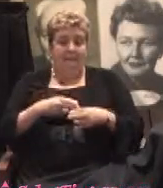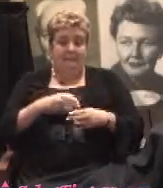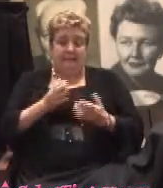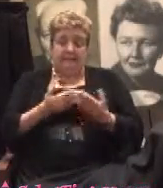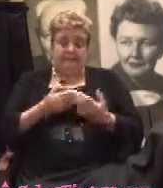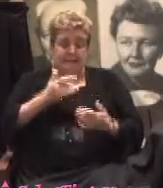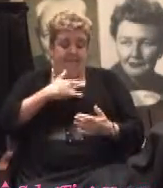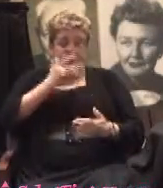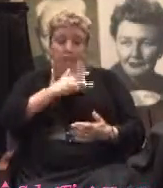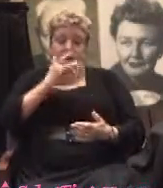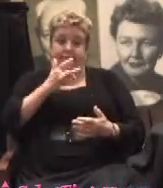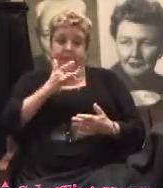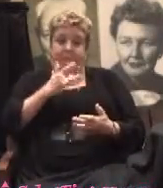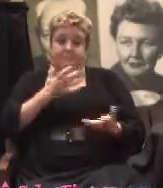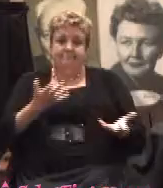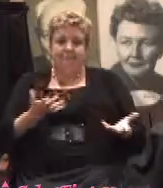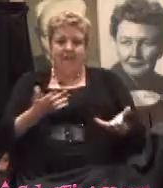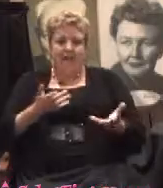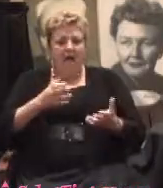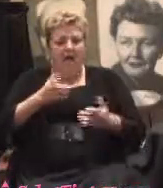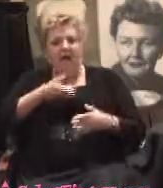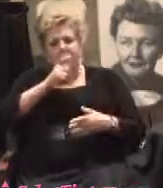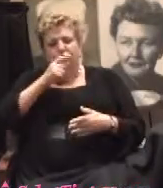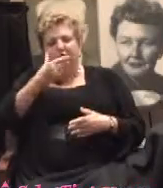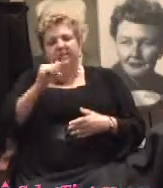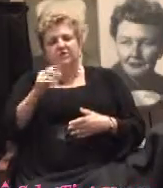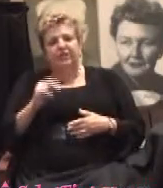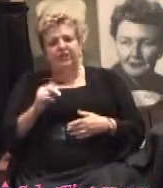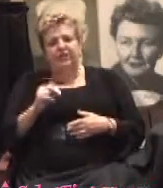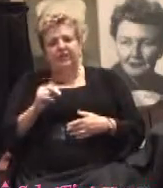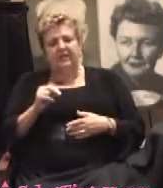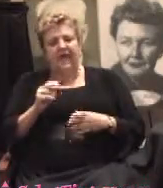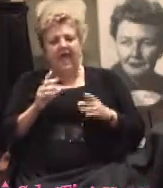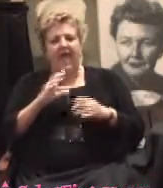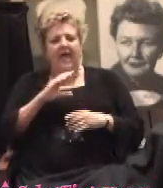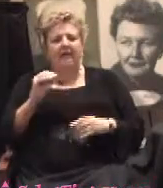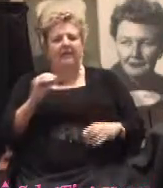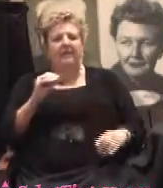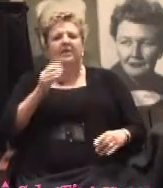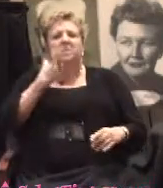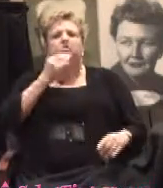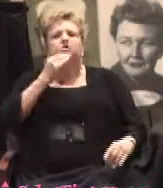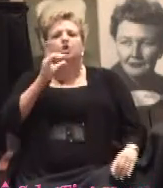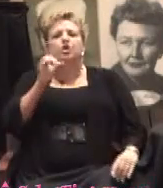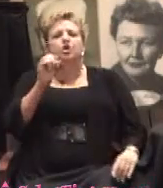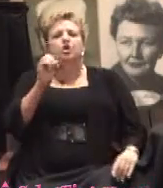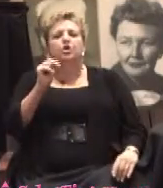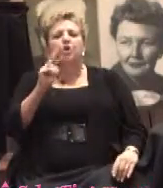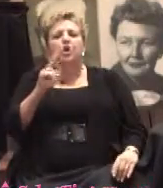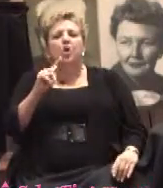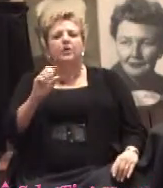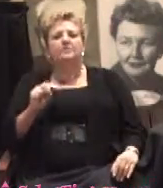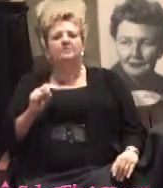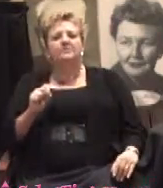All I did was drink gin. I ate donuts, and I ate those sugar donuts and a thing of yogurt every couple of days because they were